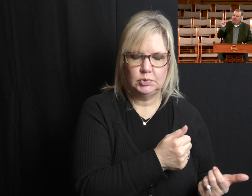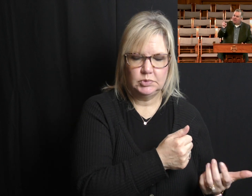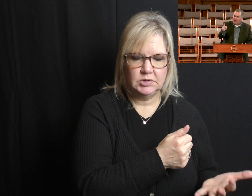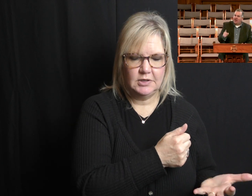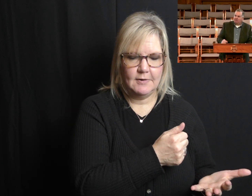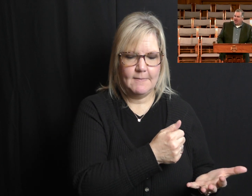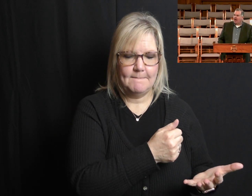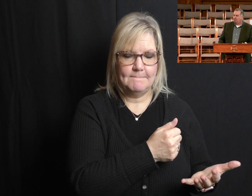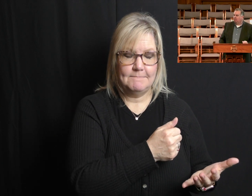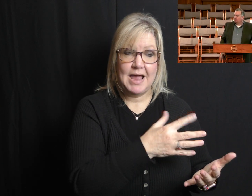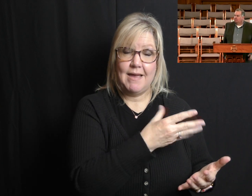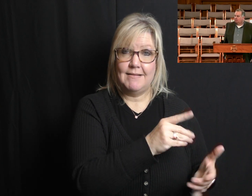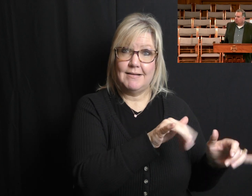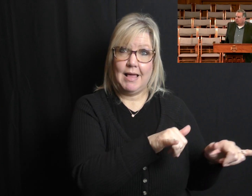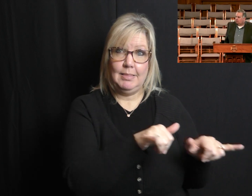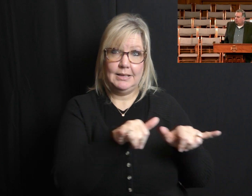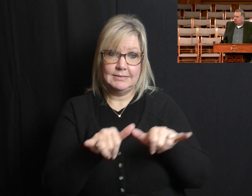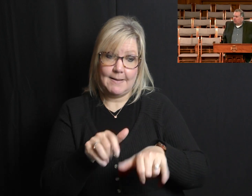While at the same time